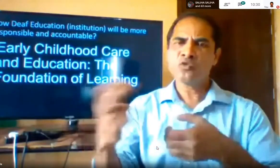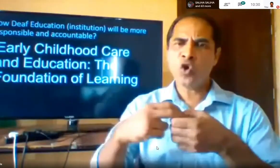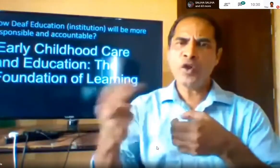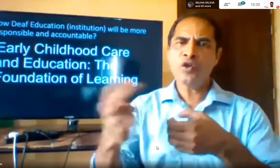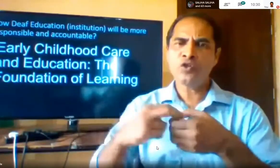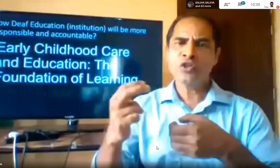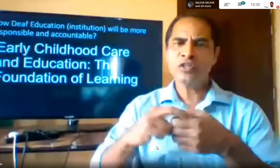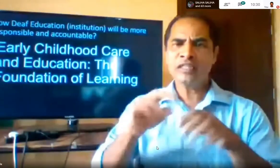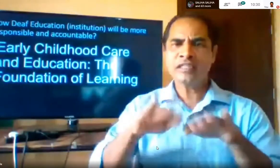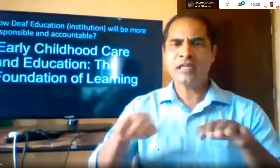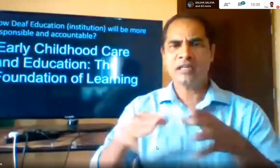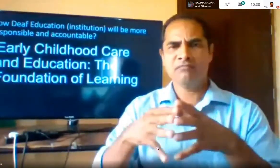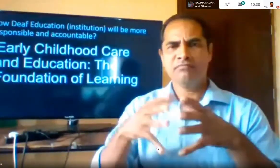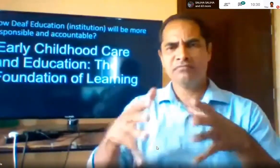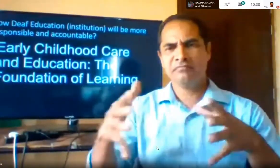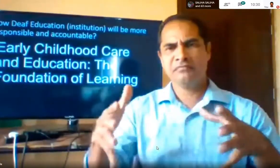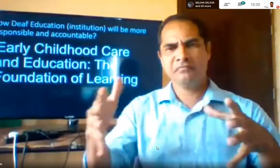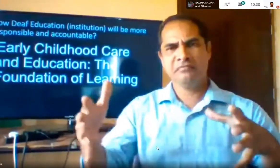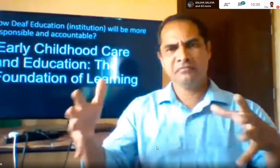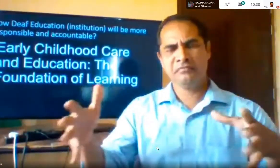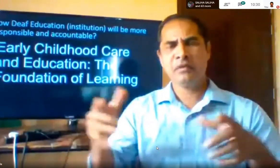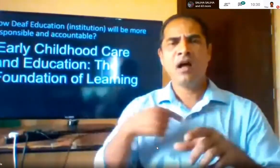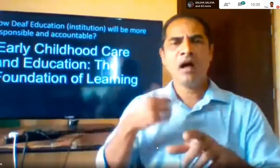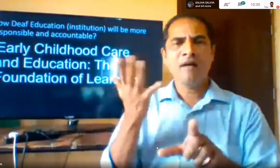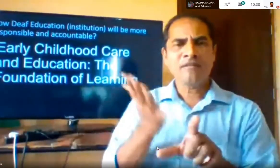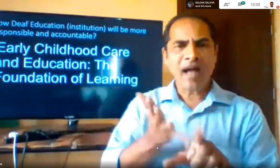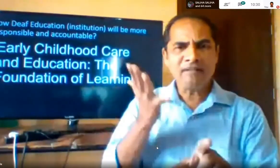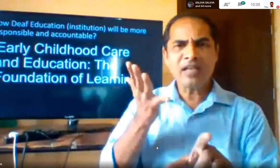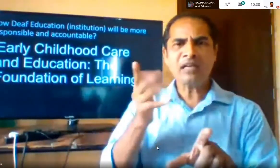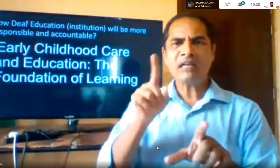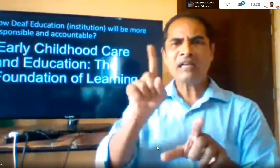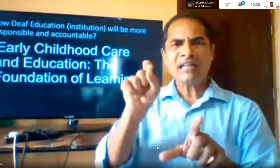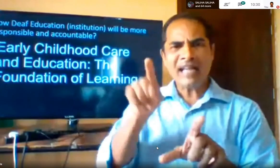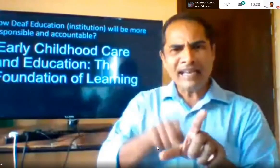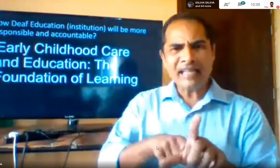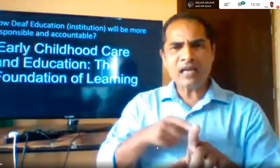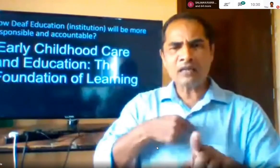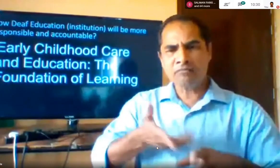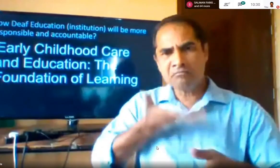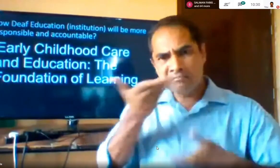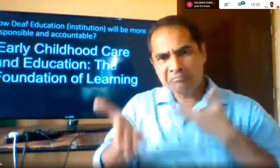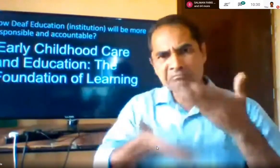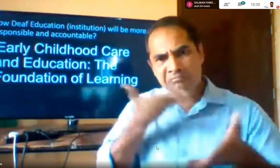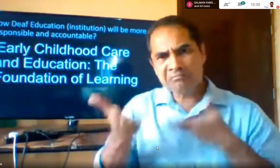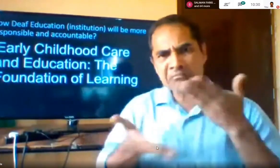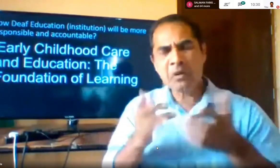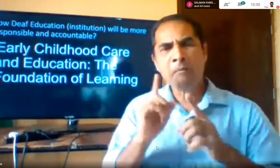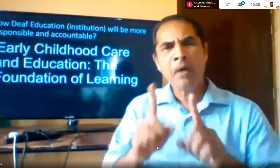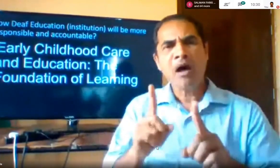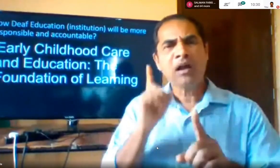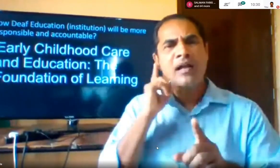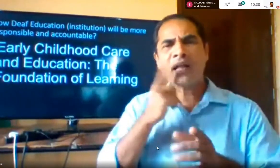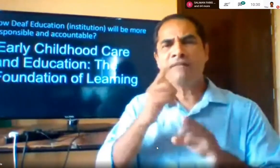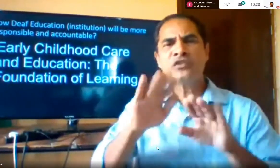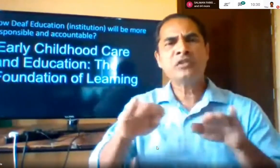so we will be teaching the students will be joining the school and teaching them maybe 5 years or 10 years we will be teaching